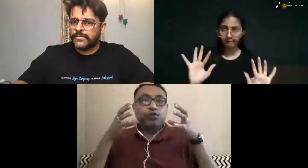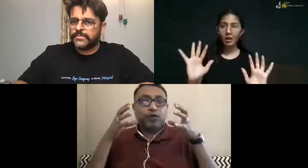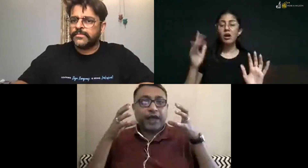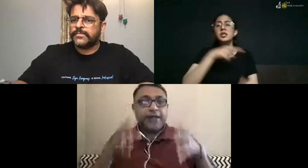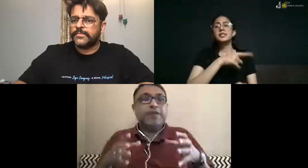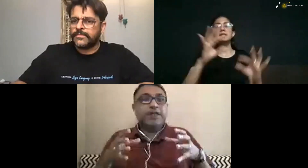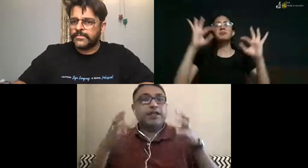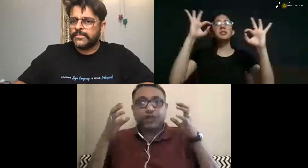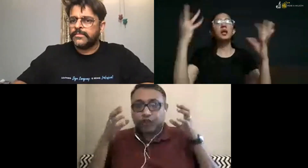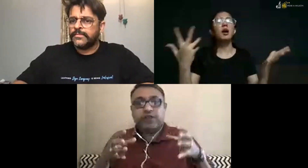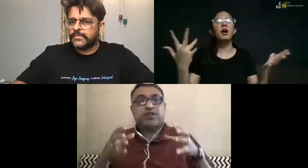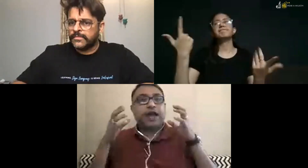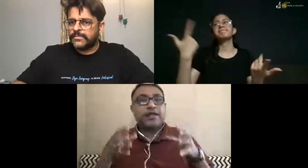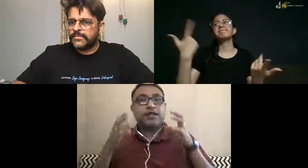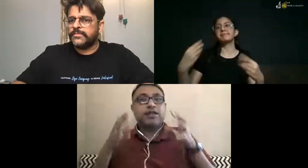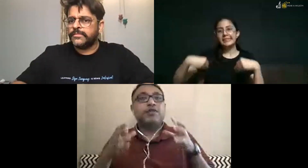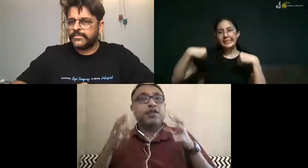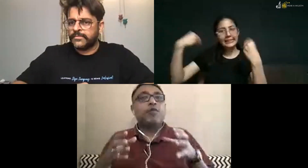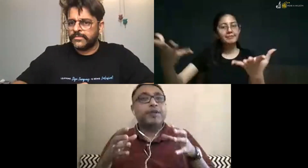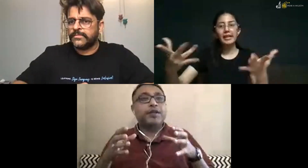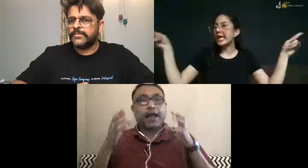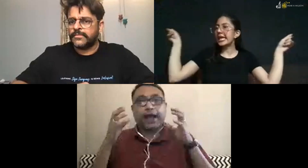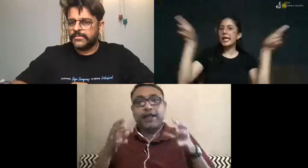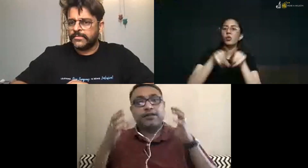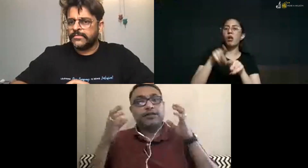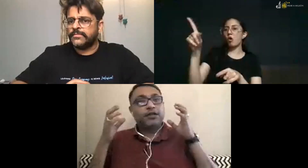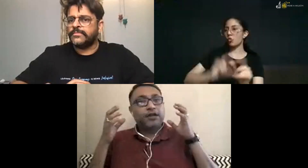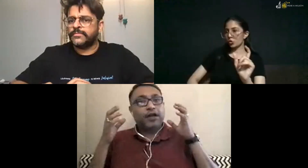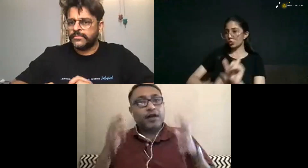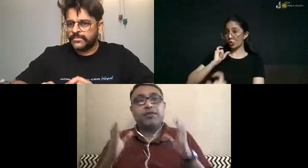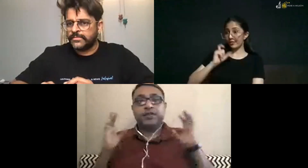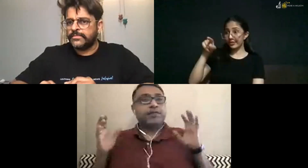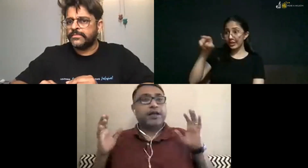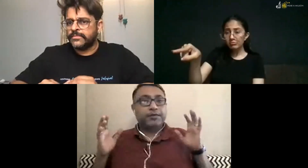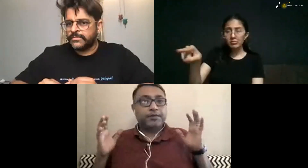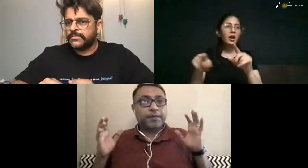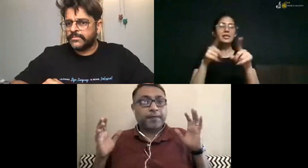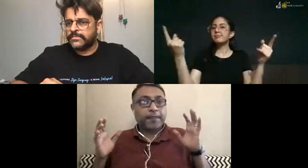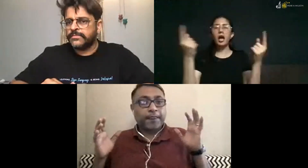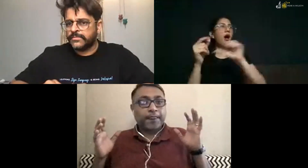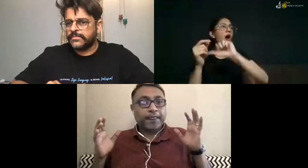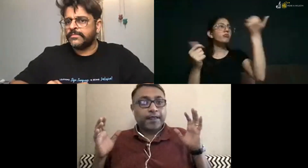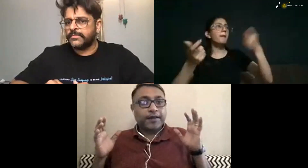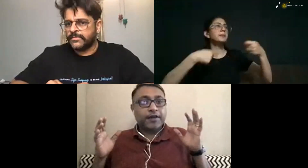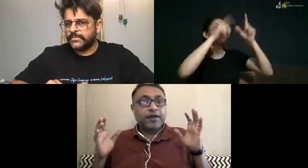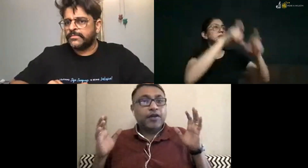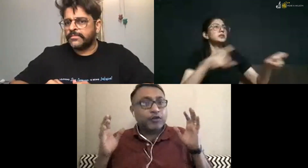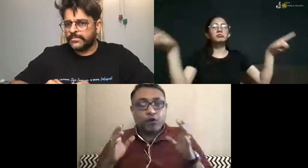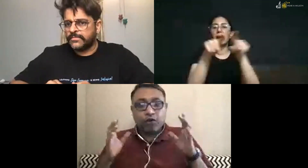to anybody just as equally competent as another businessman,